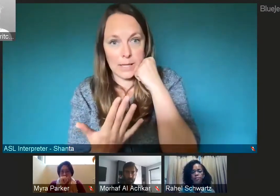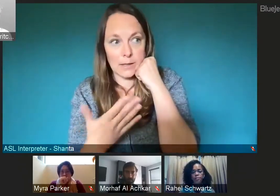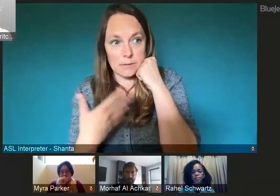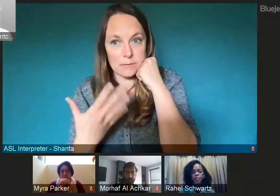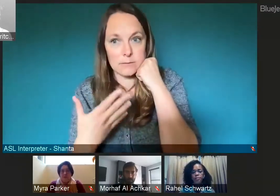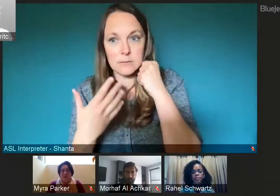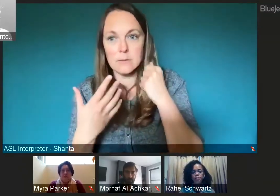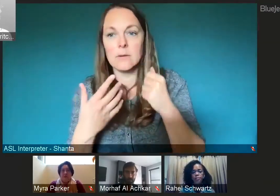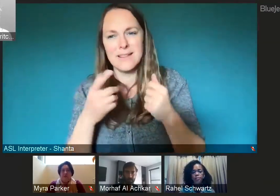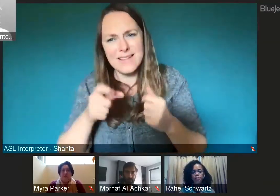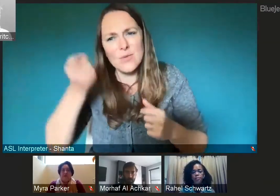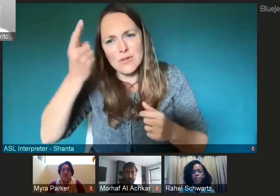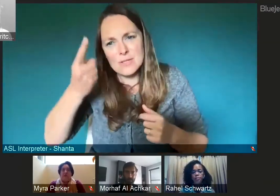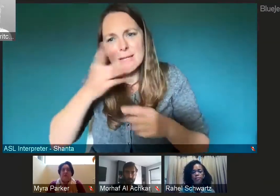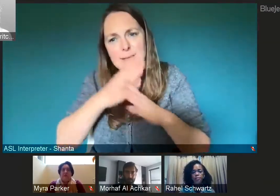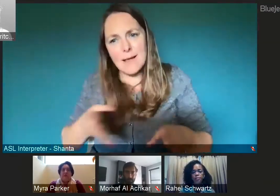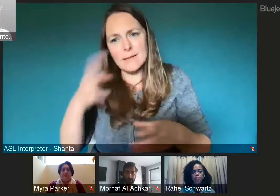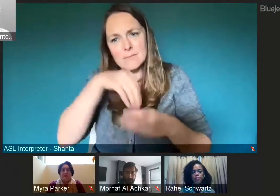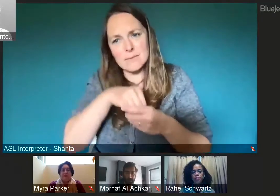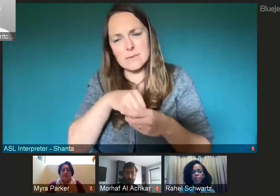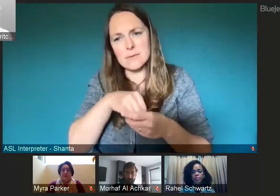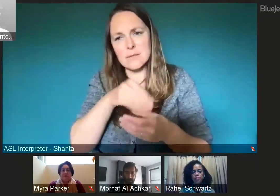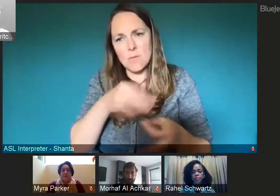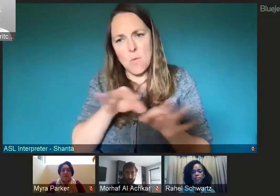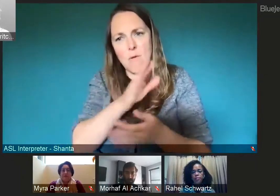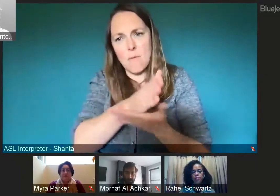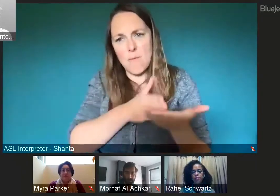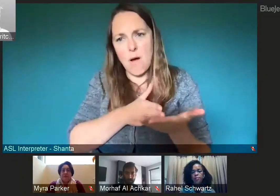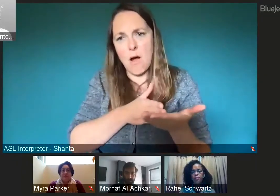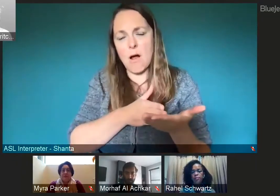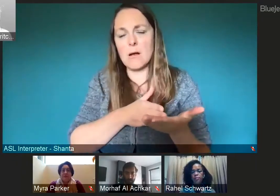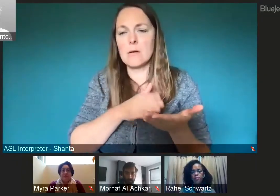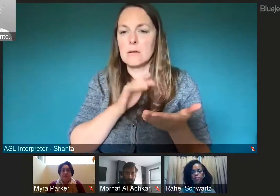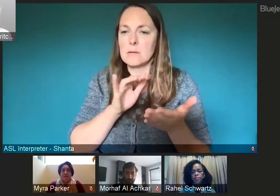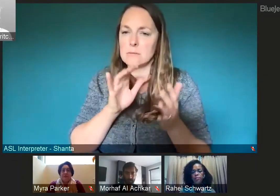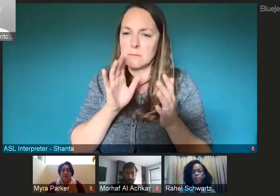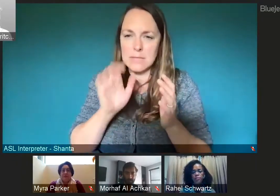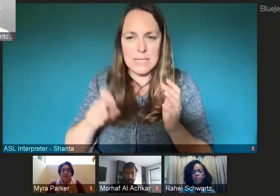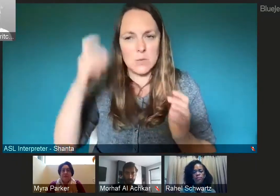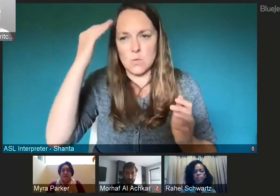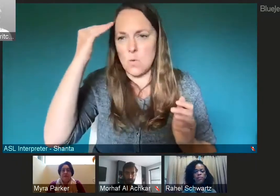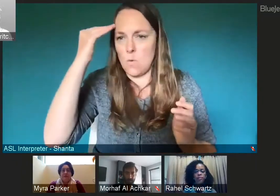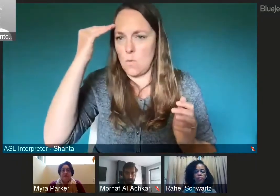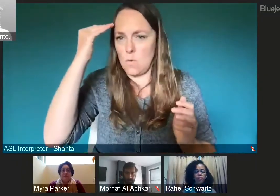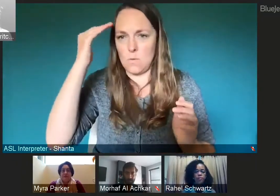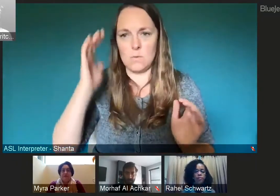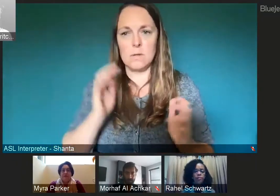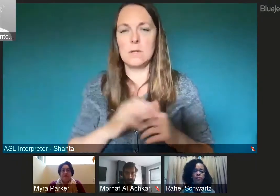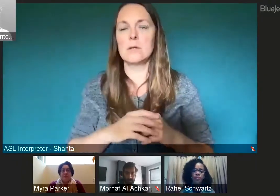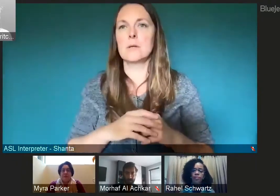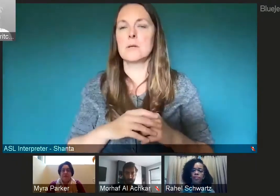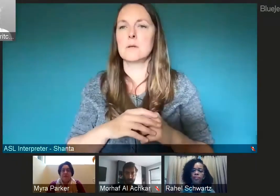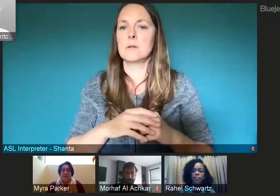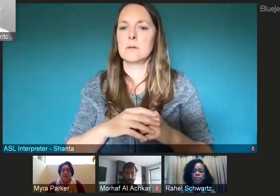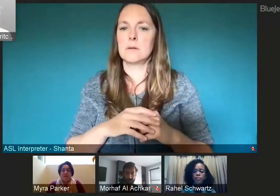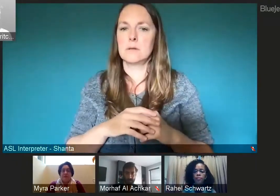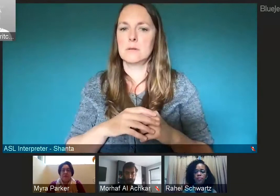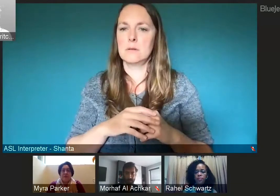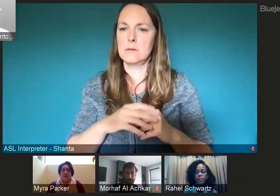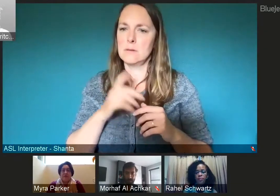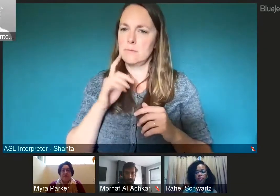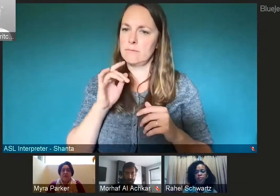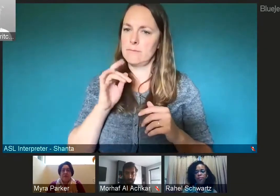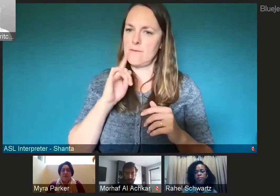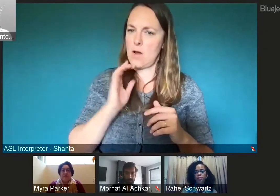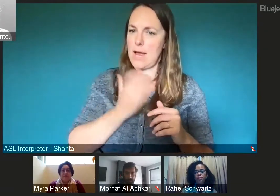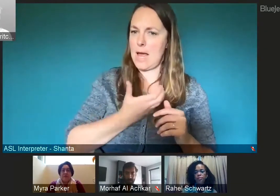get there. So that's very crucial right away for our